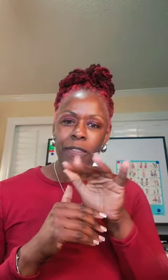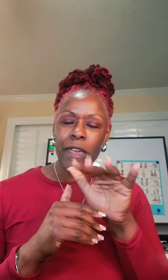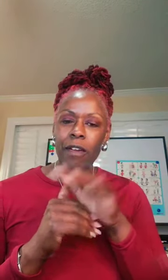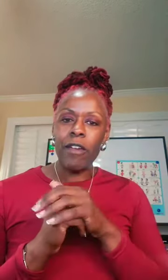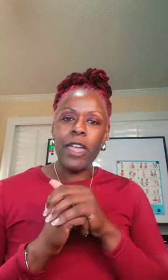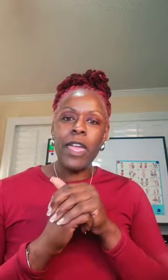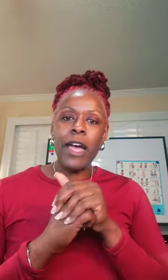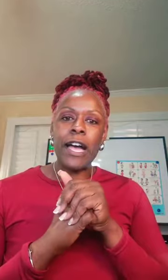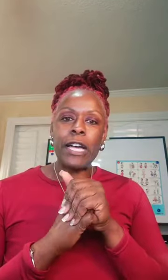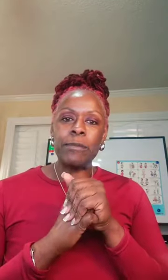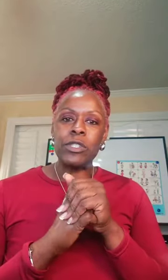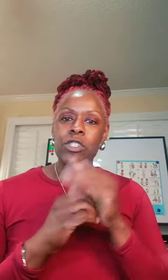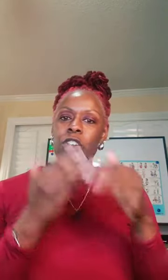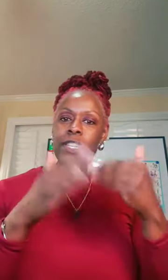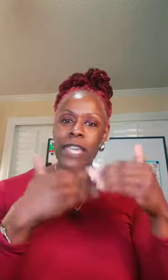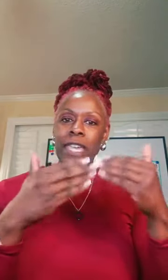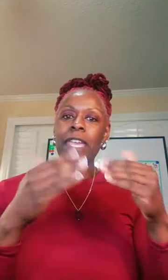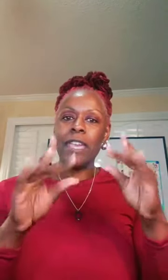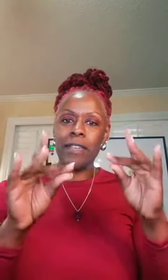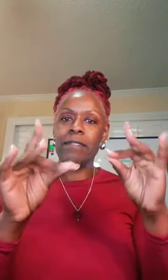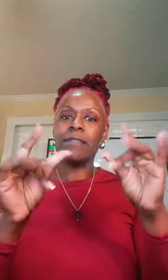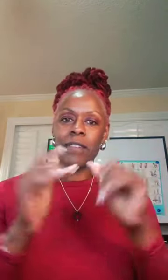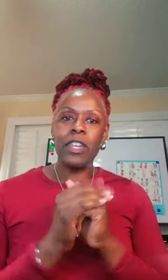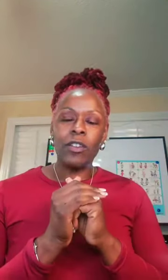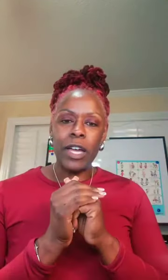there, to start taking in,